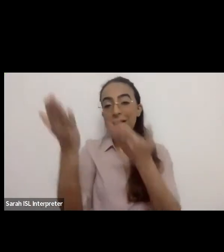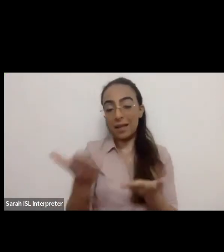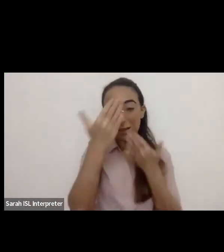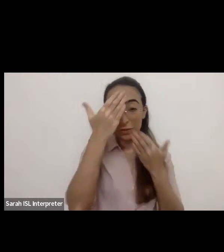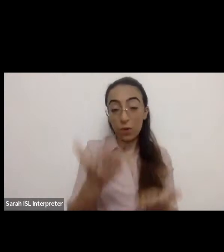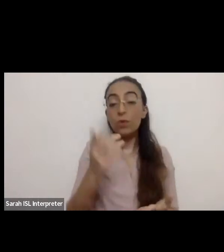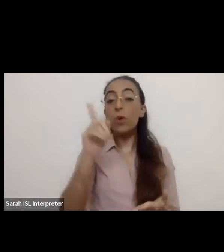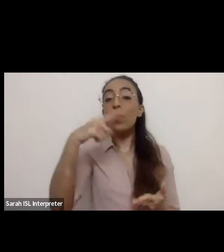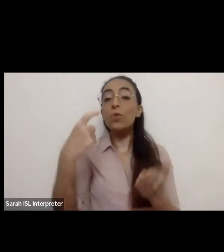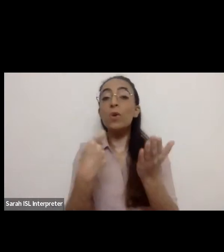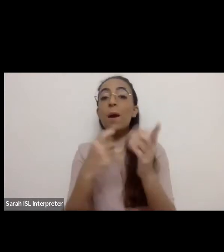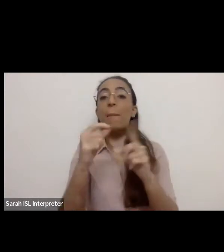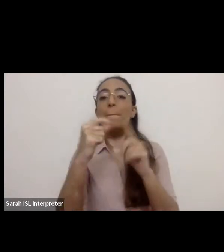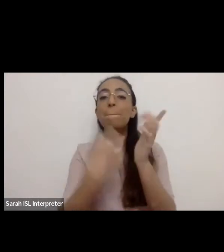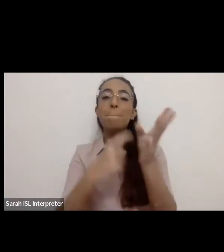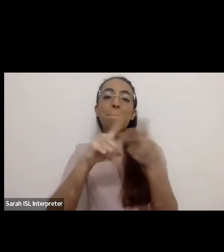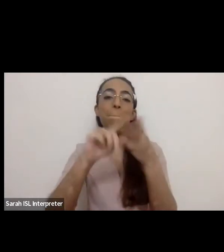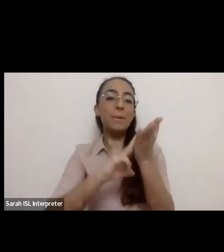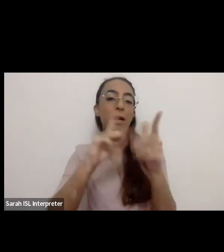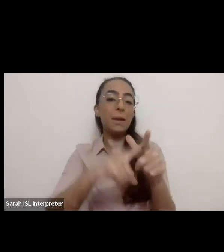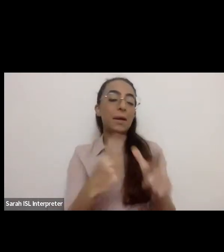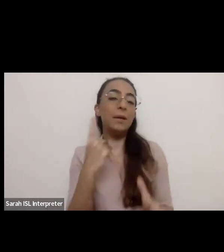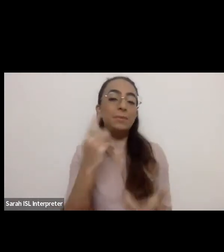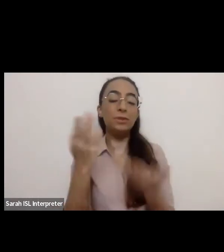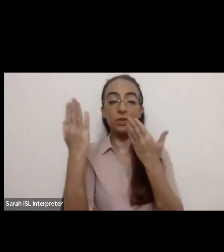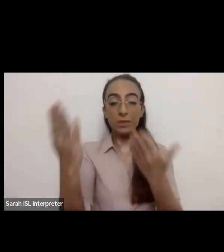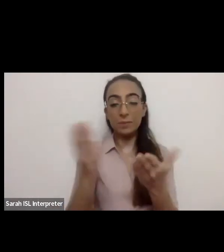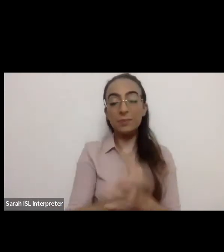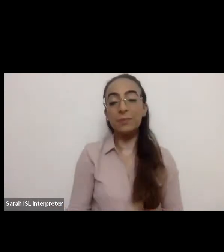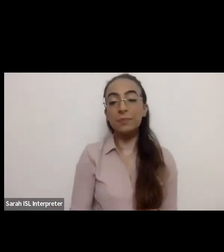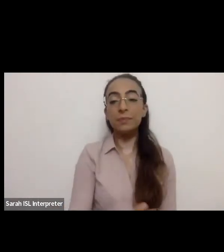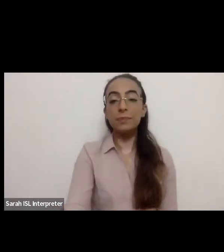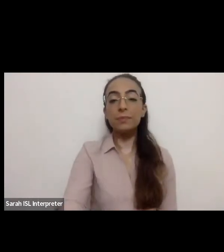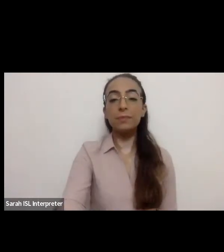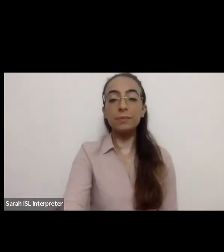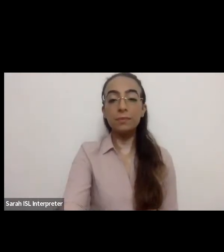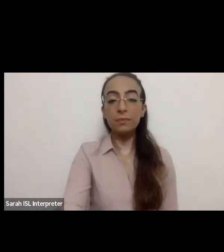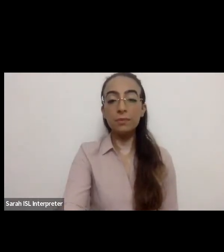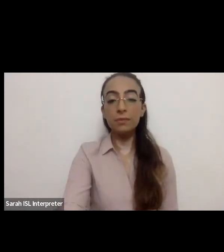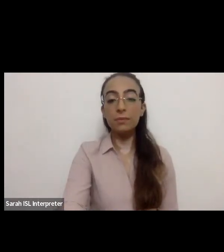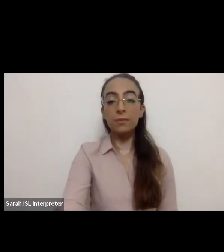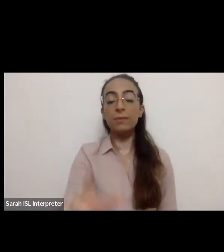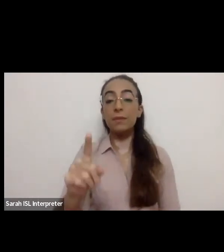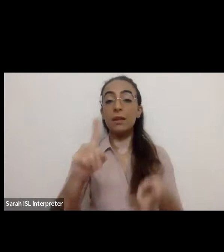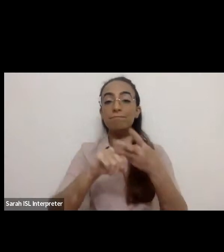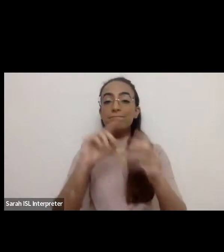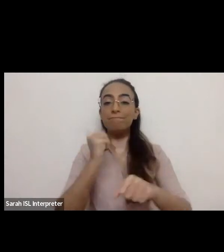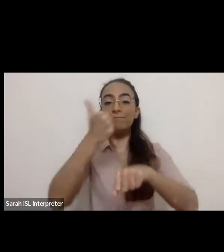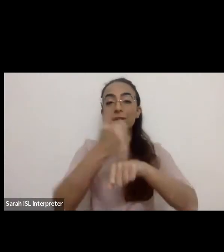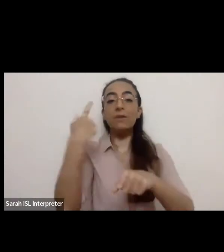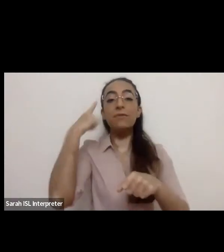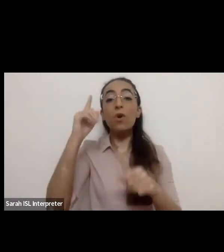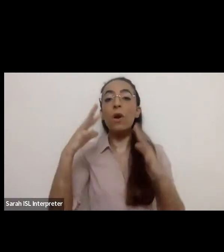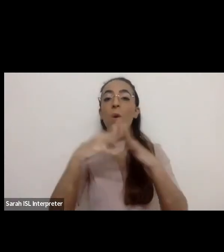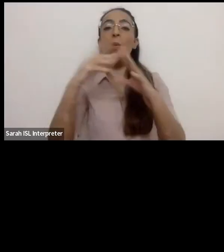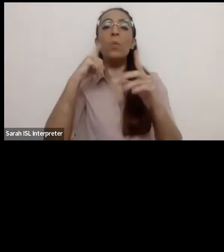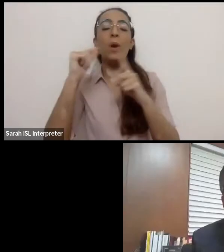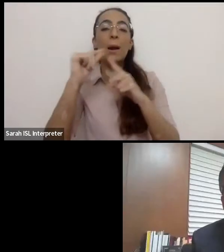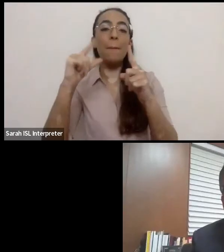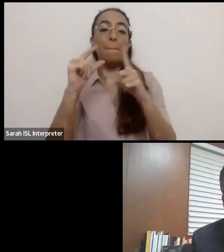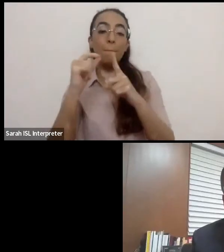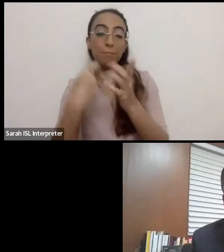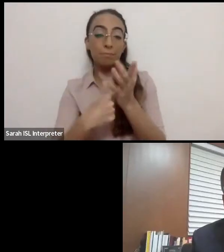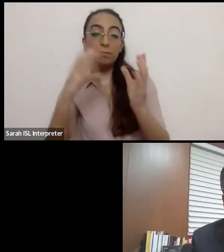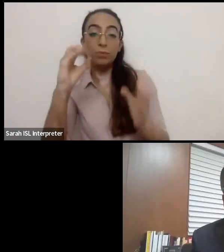Mr. Rishad Premji. Mr. Rishad Premji is the executive chairman of Wipro Limited, a $10